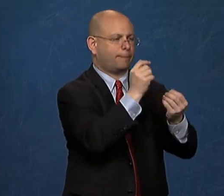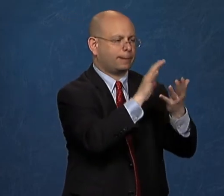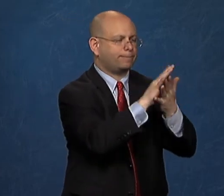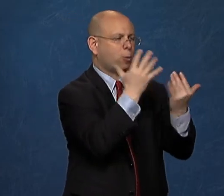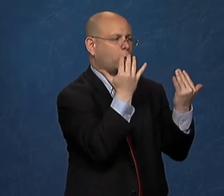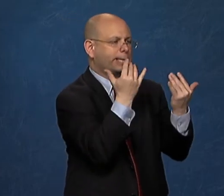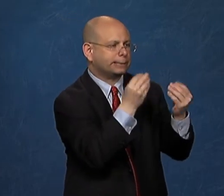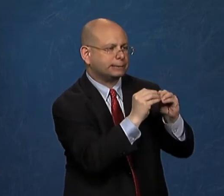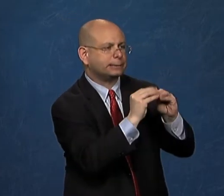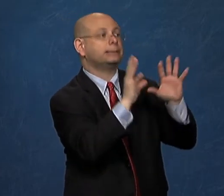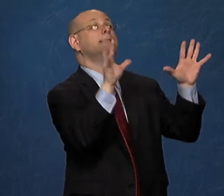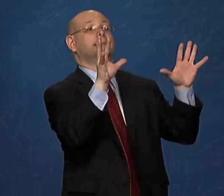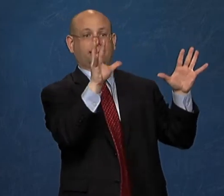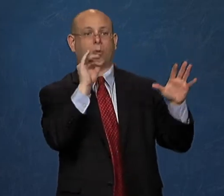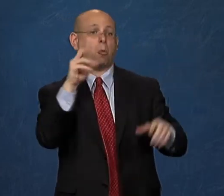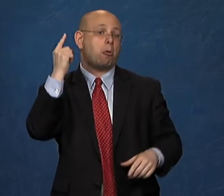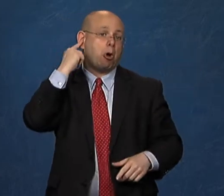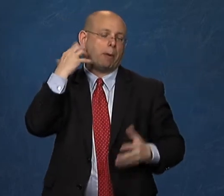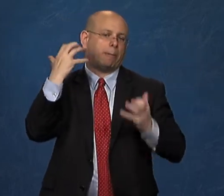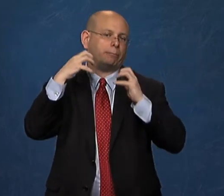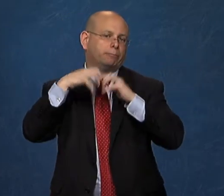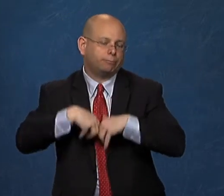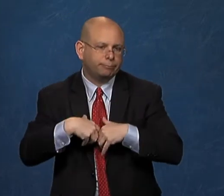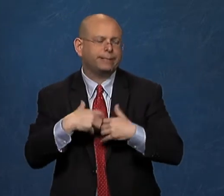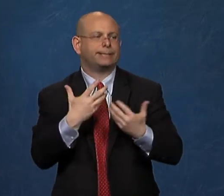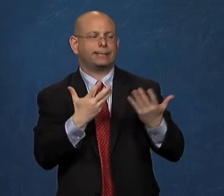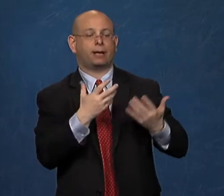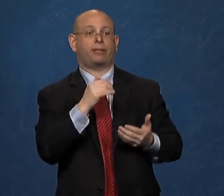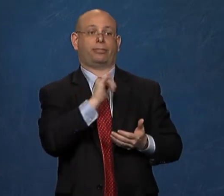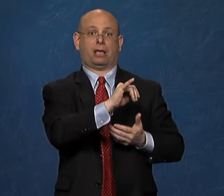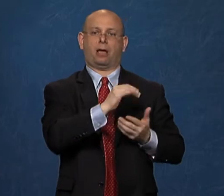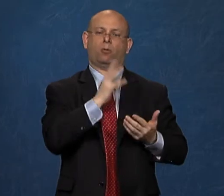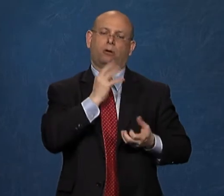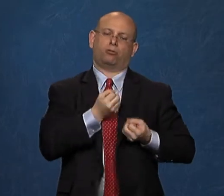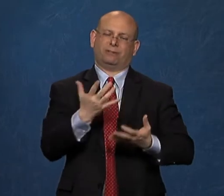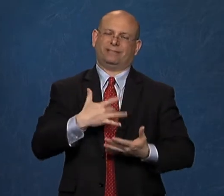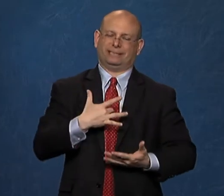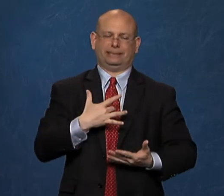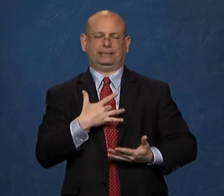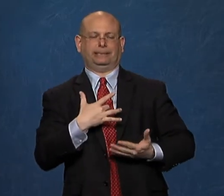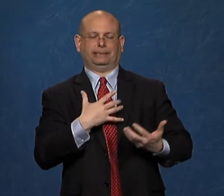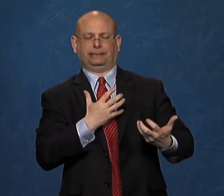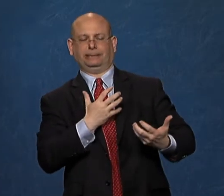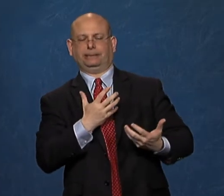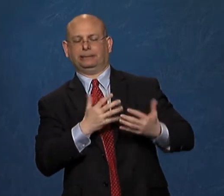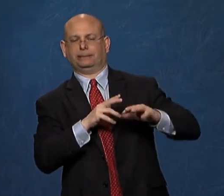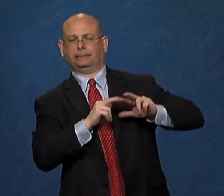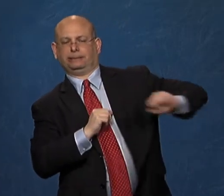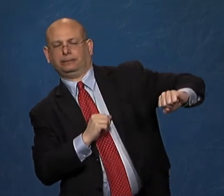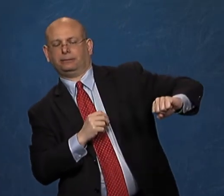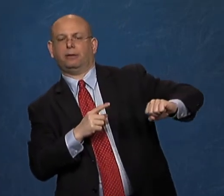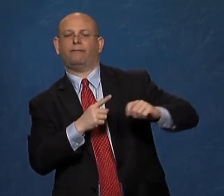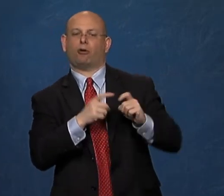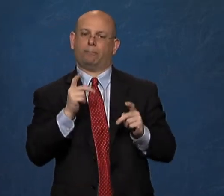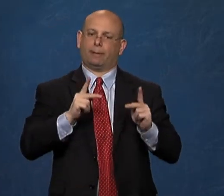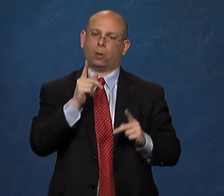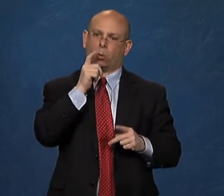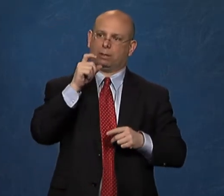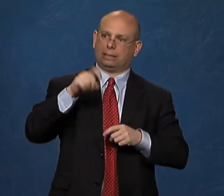VRI. So if that happens, you often have to wait until the screen once again readjusts and that picture is clear. And the same can happen with the